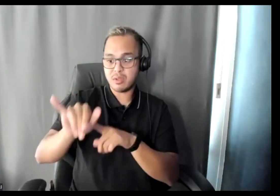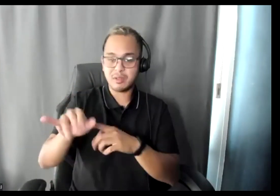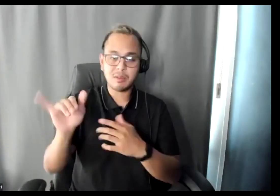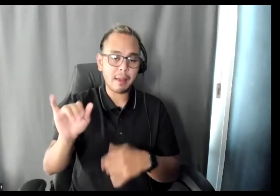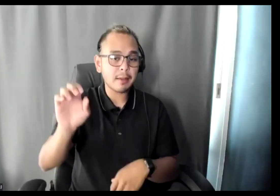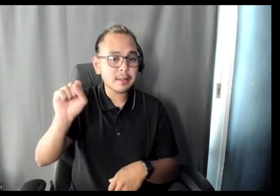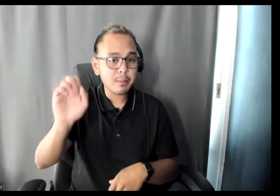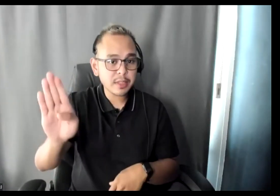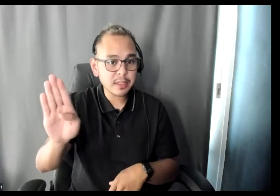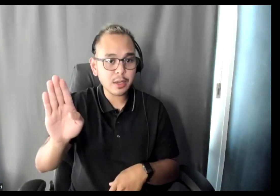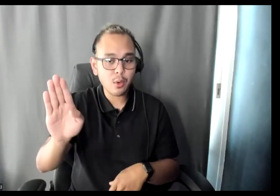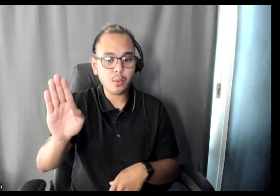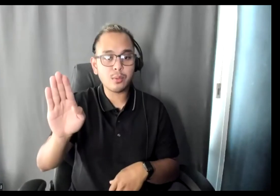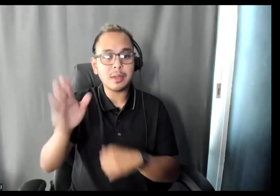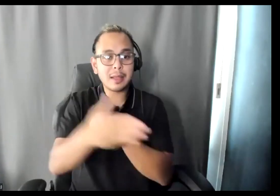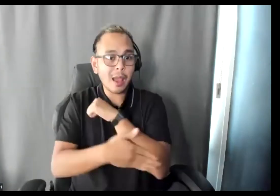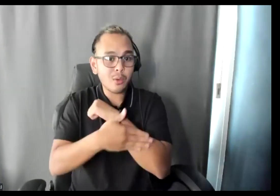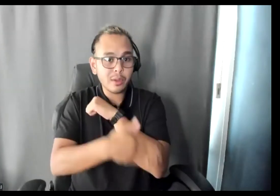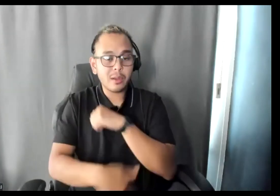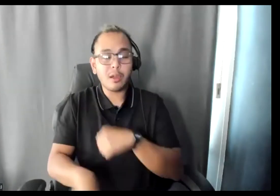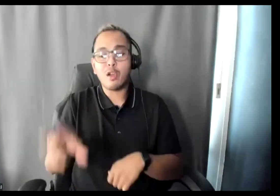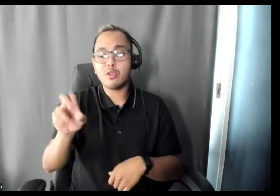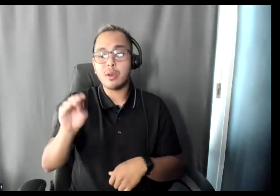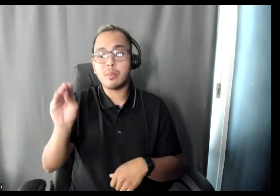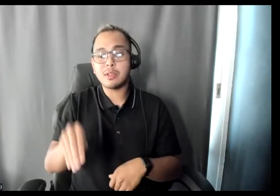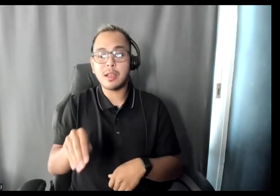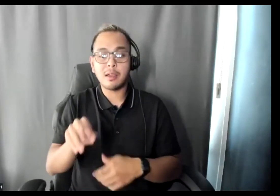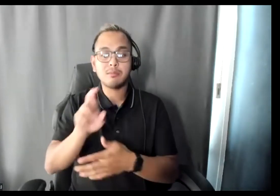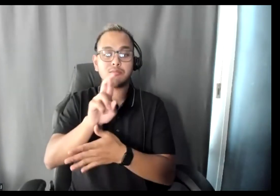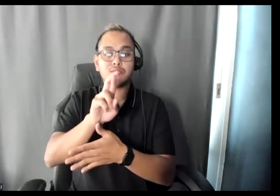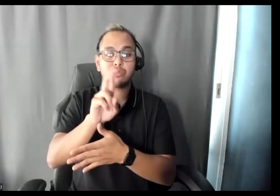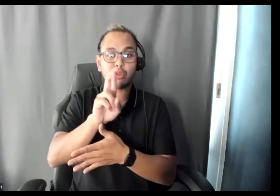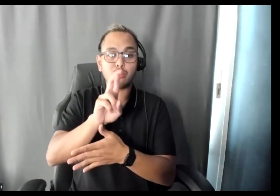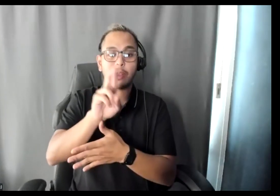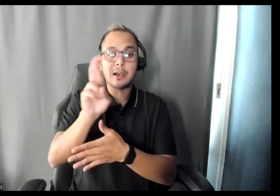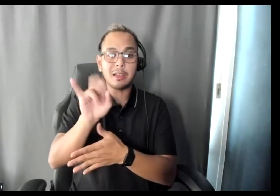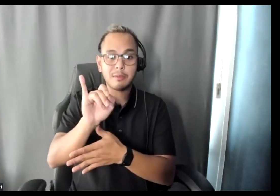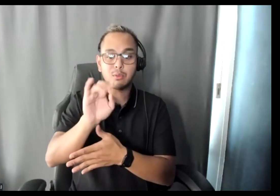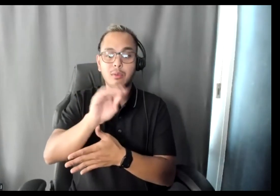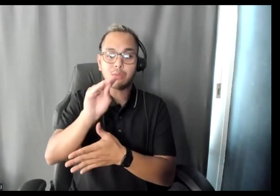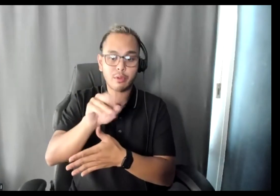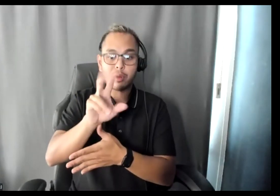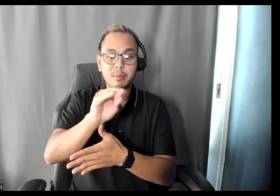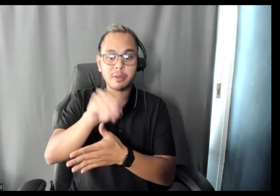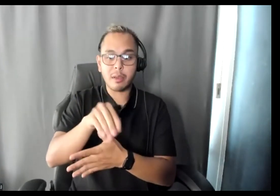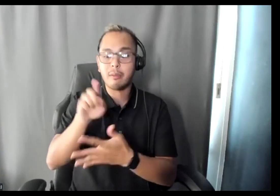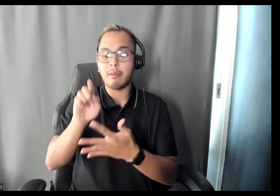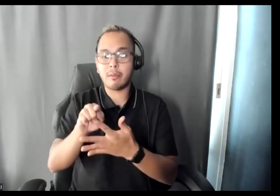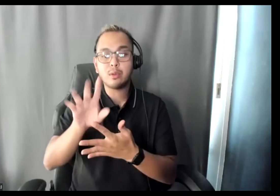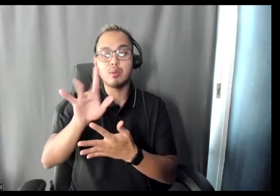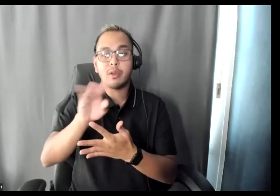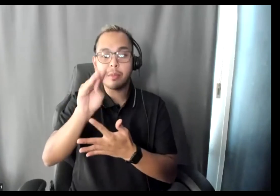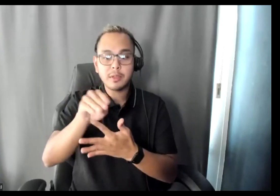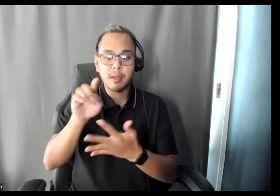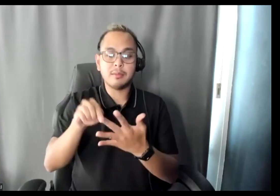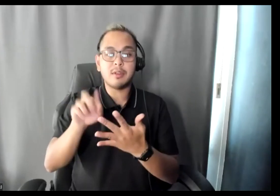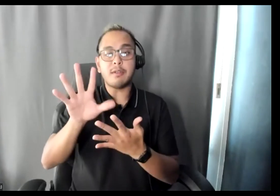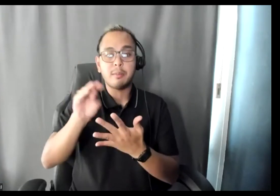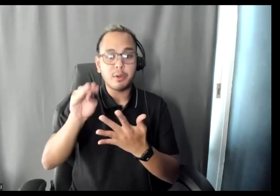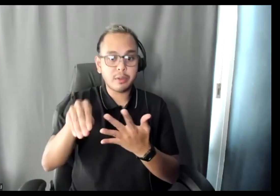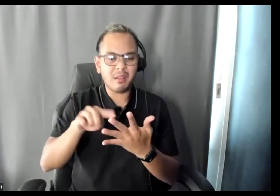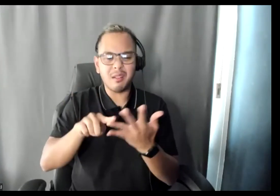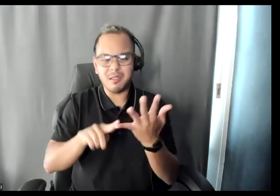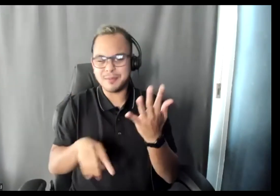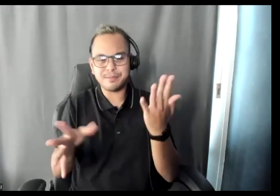County, 30% are rugged individualists, 40% are equity enthusiasts. You should adjust your messaging as such. That's